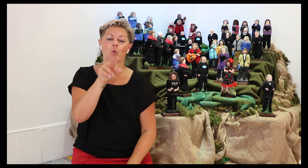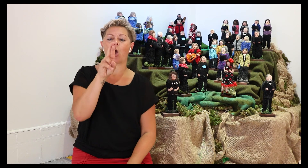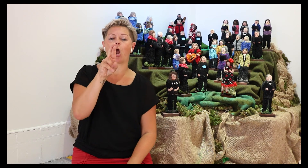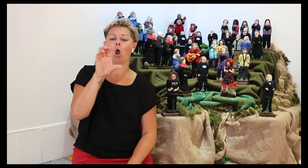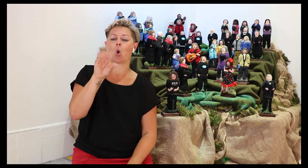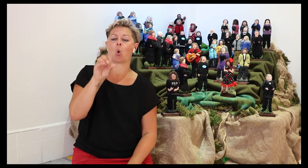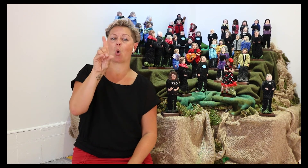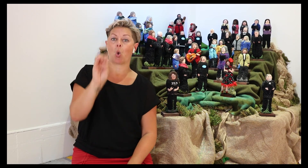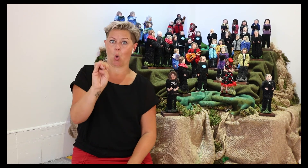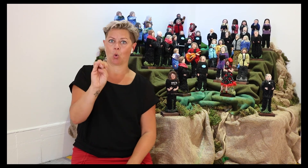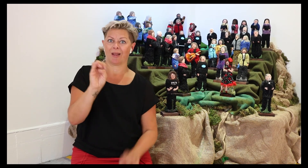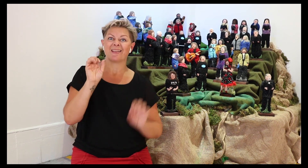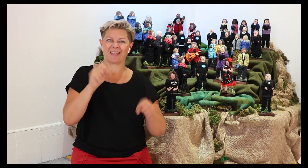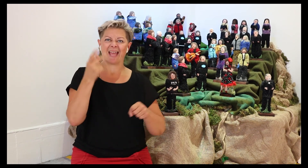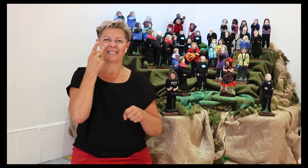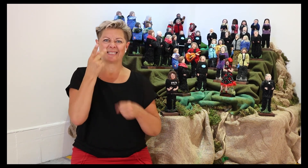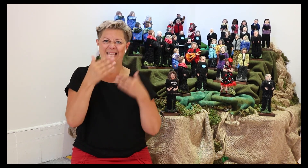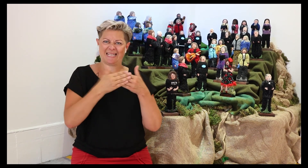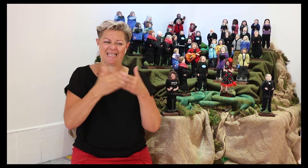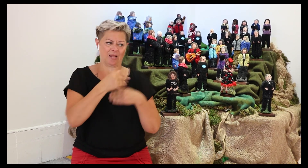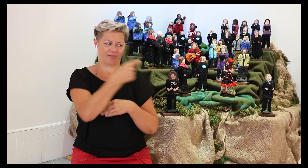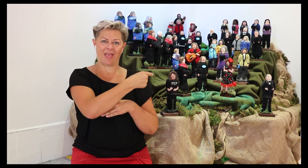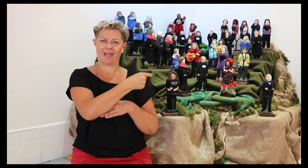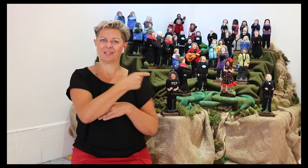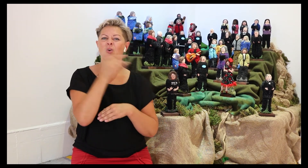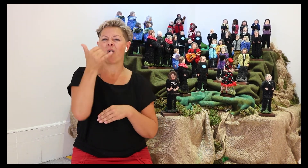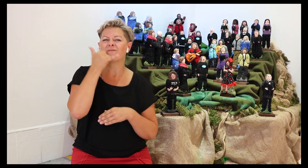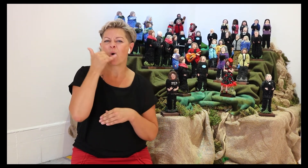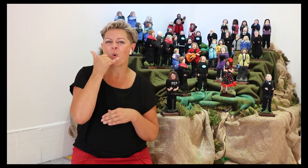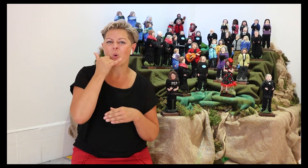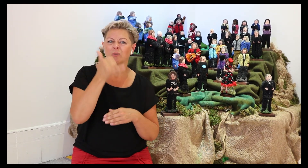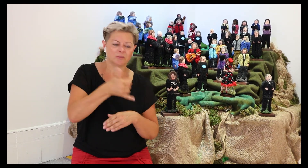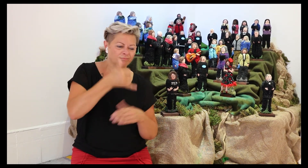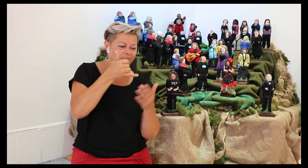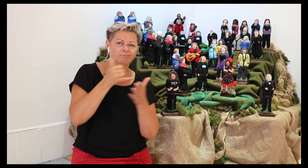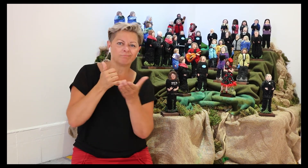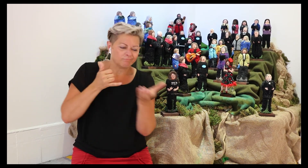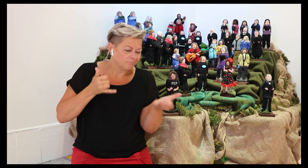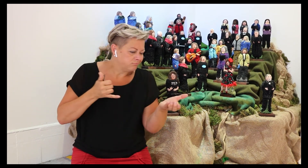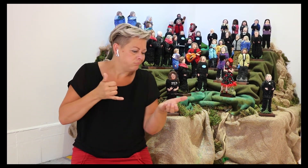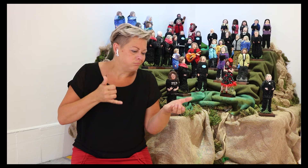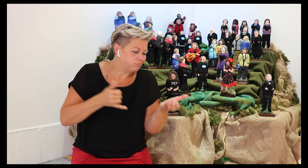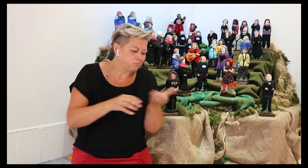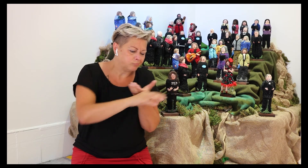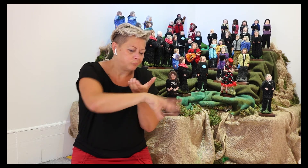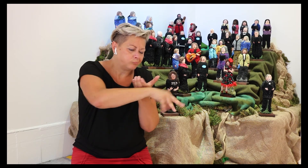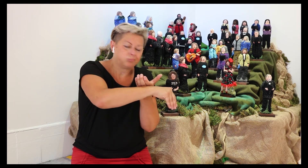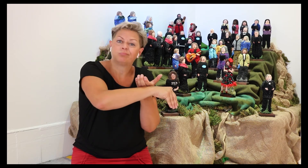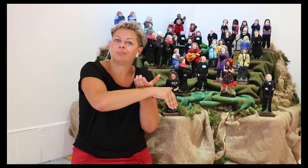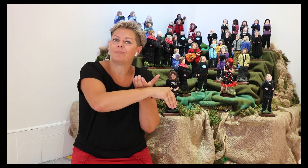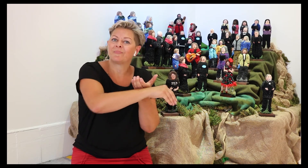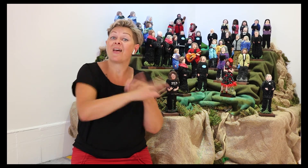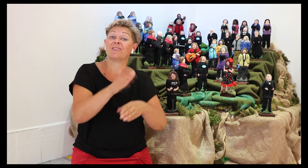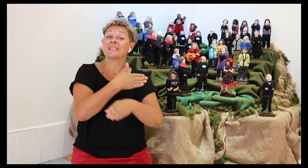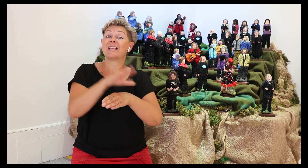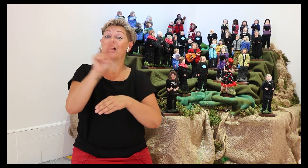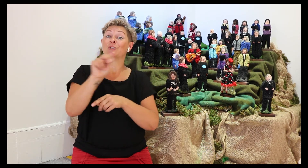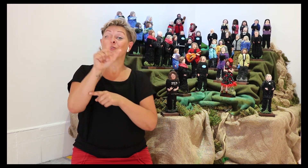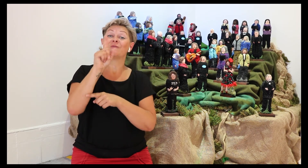QR codes, placed near the figures, with personal iPhones or an iPad provided. The song by the Newfoundland and Labrador